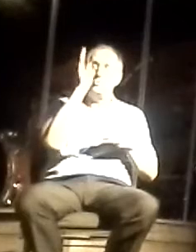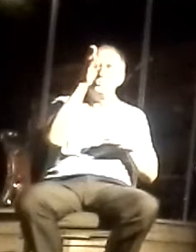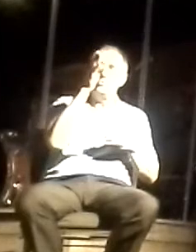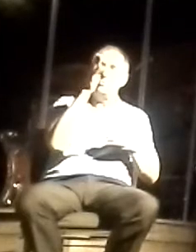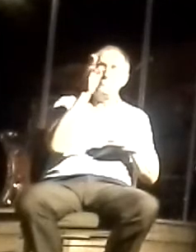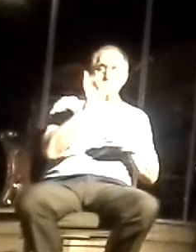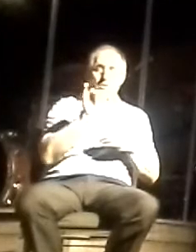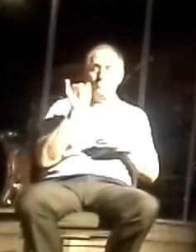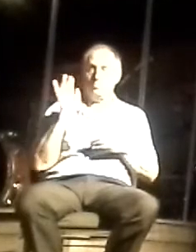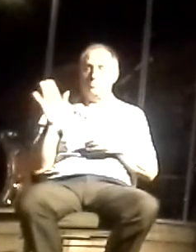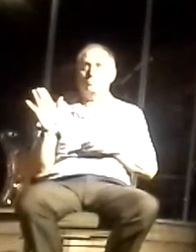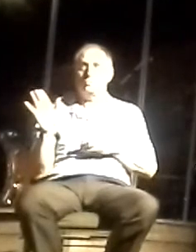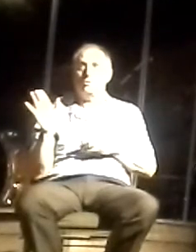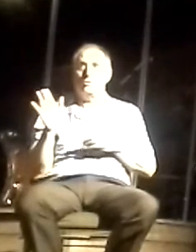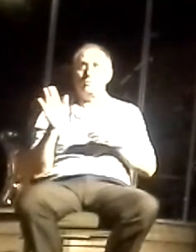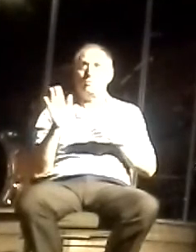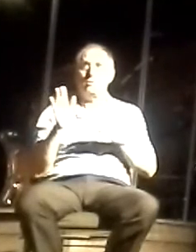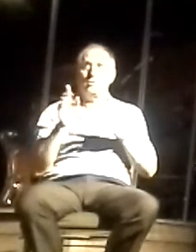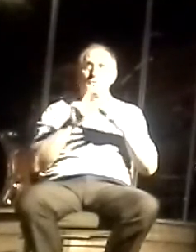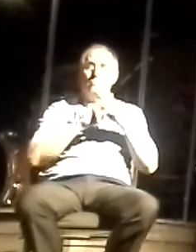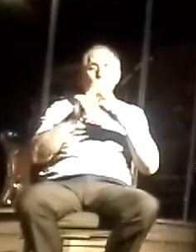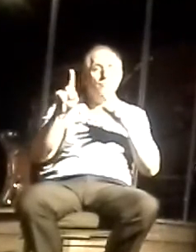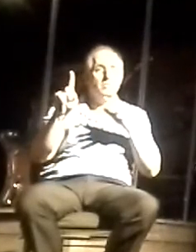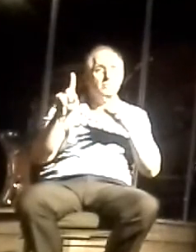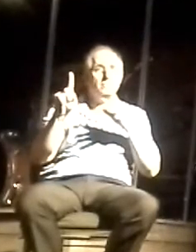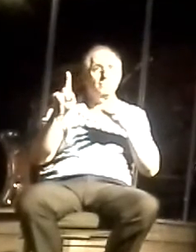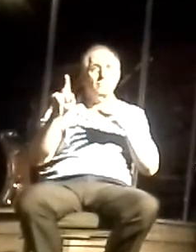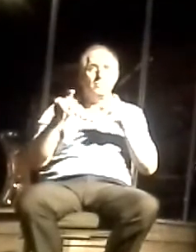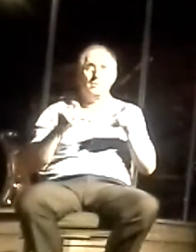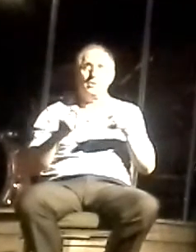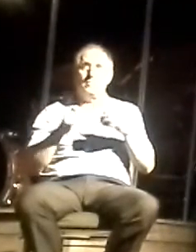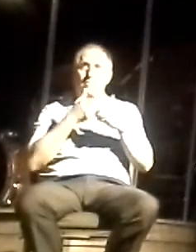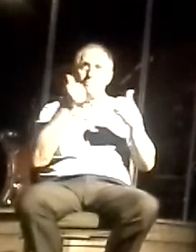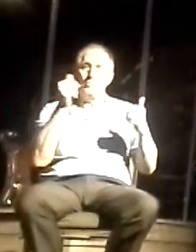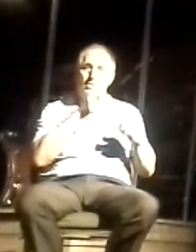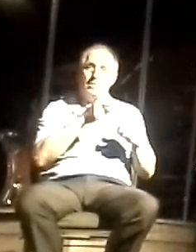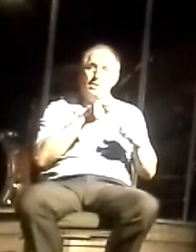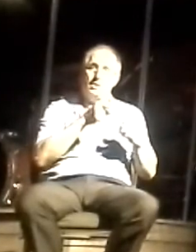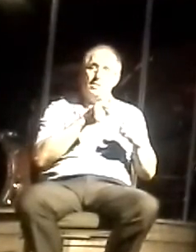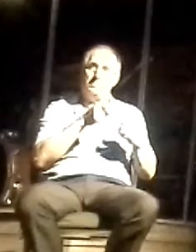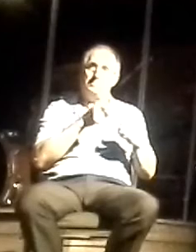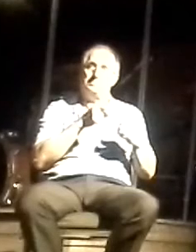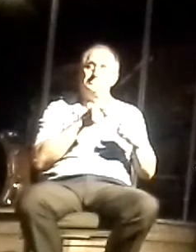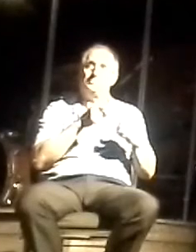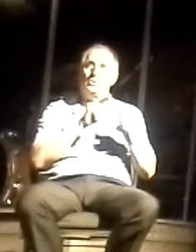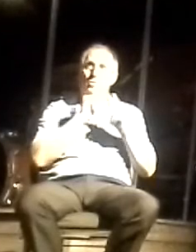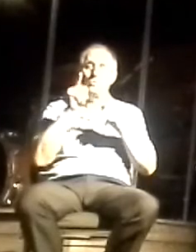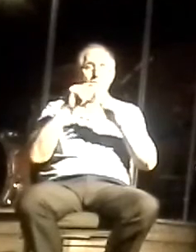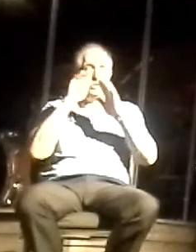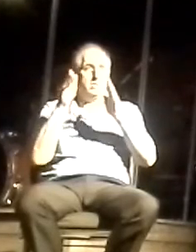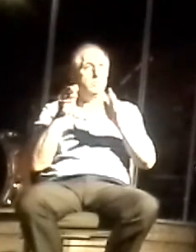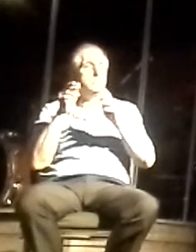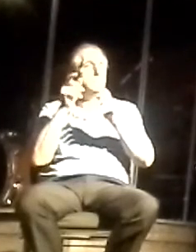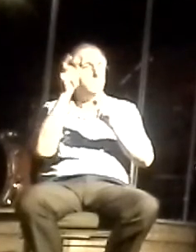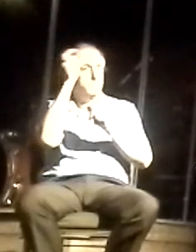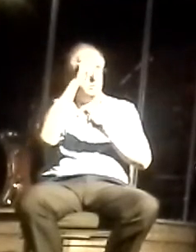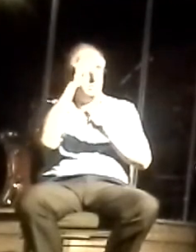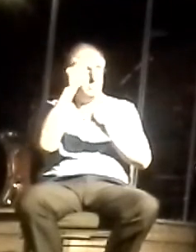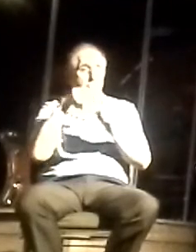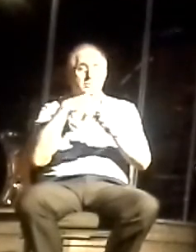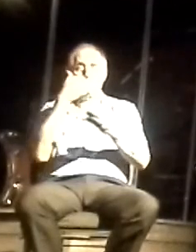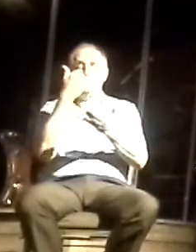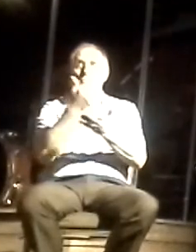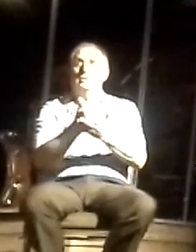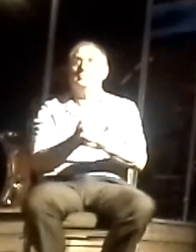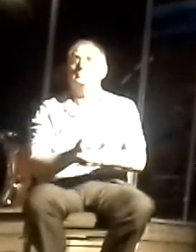care about your future. Run, run, run away from them and run to the house of wisdom. And everybody